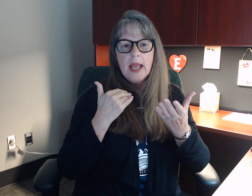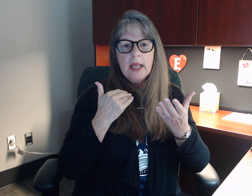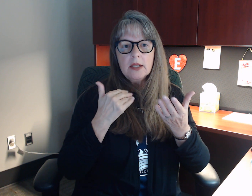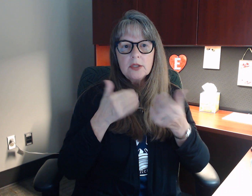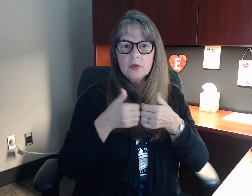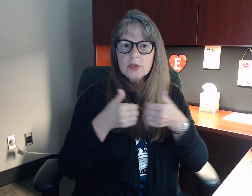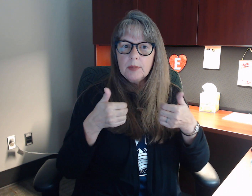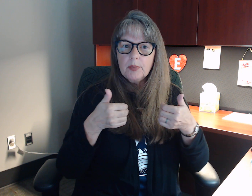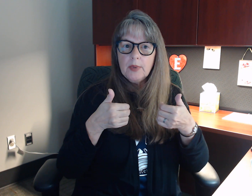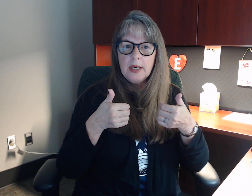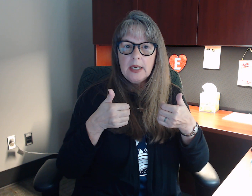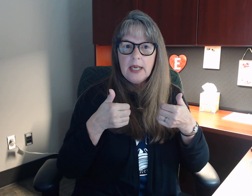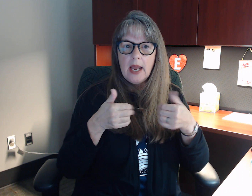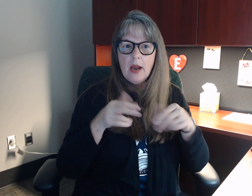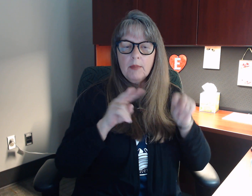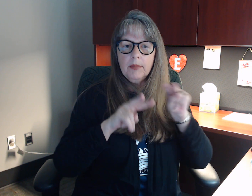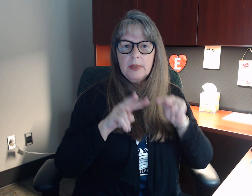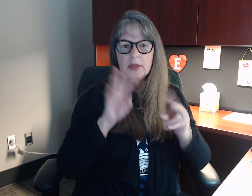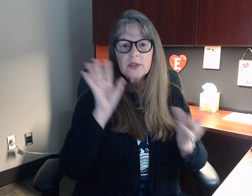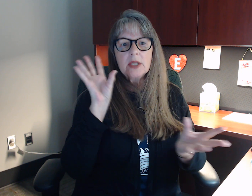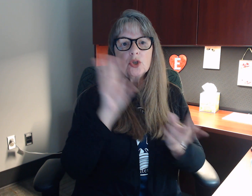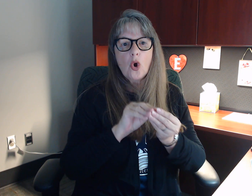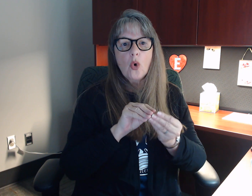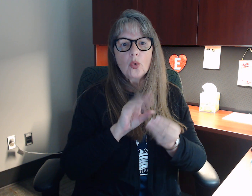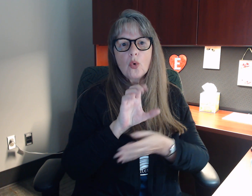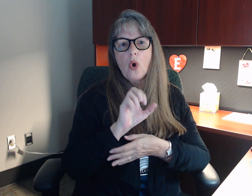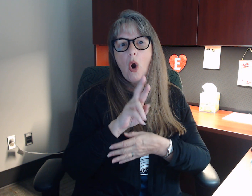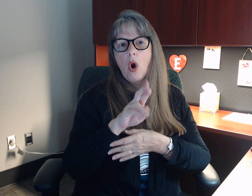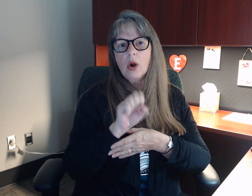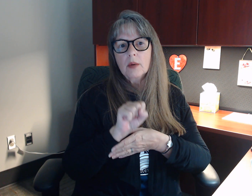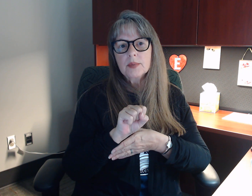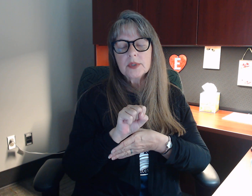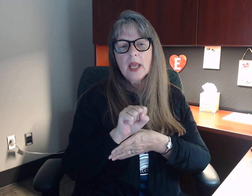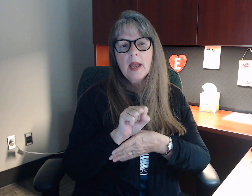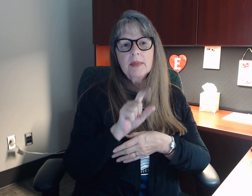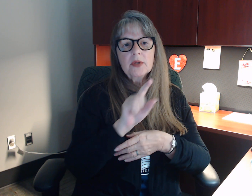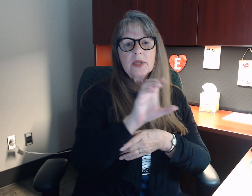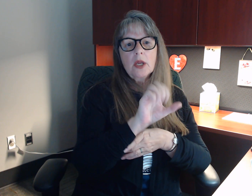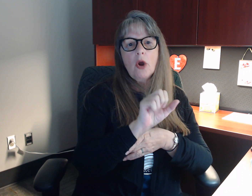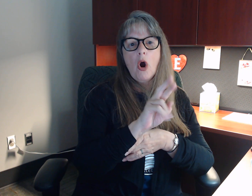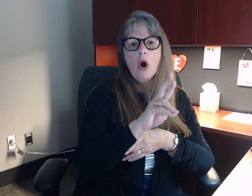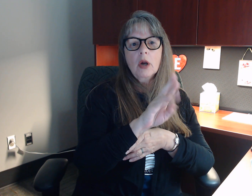they'll separate it out, but it'll say total carbs, but it'll say carbs,